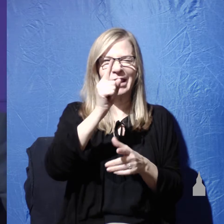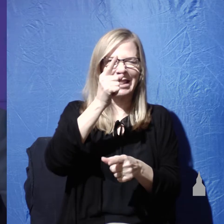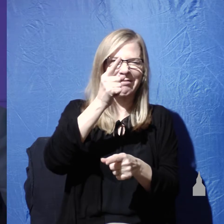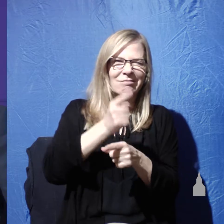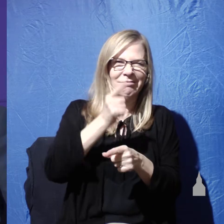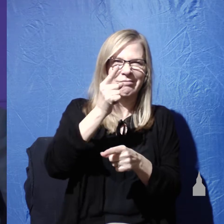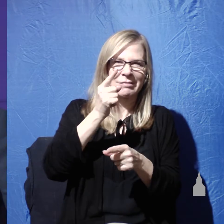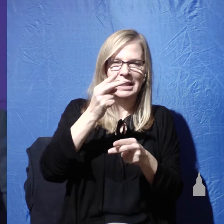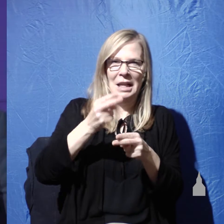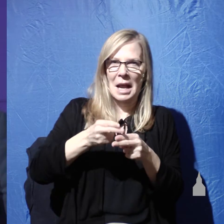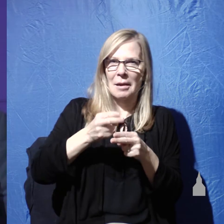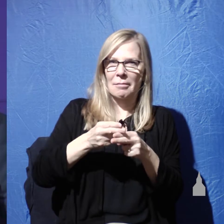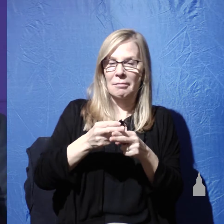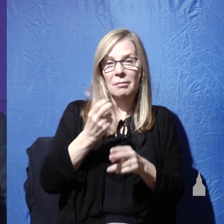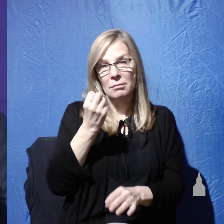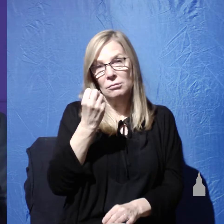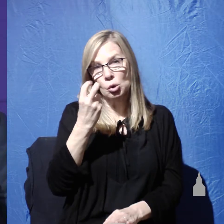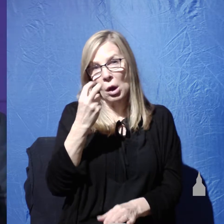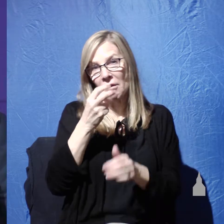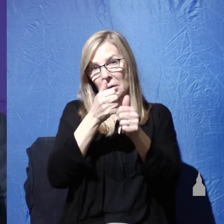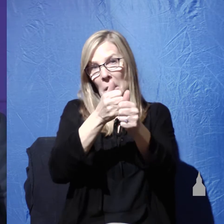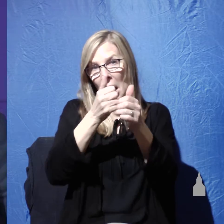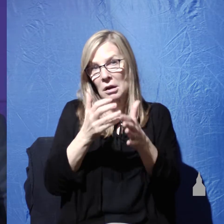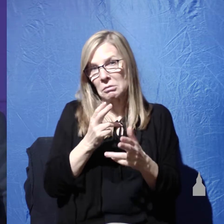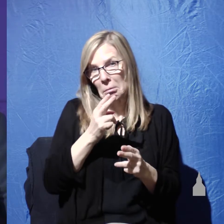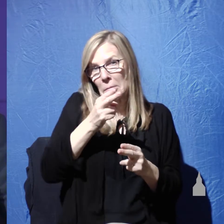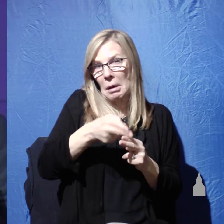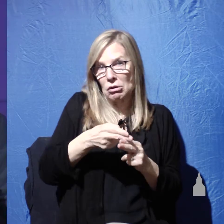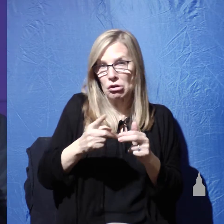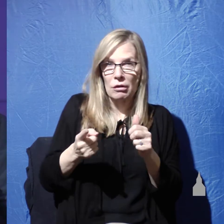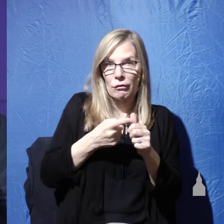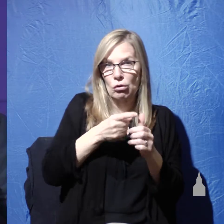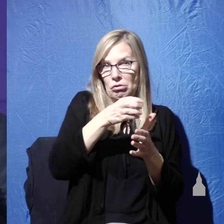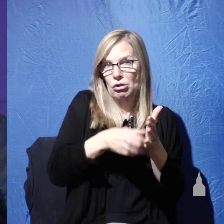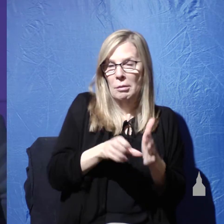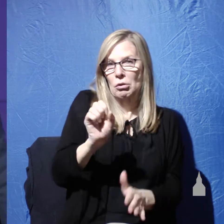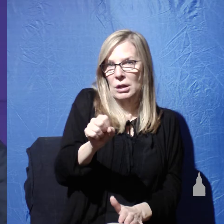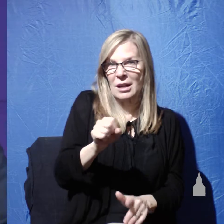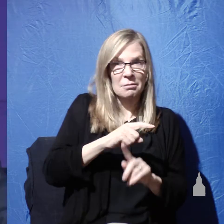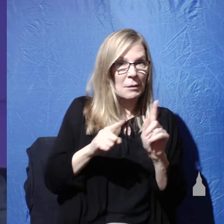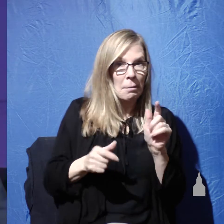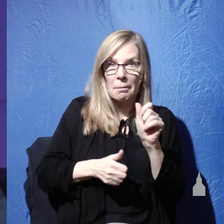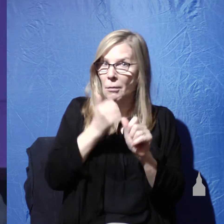while the 12 apostles are mentioned in the first chapter,